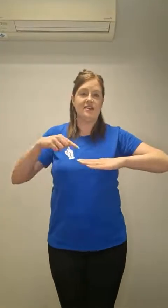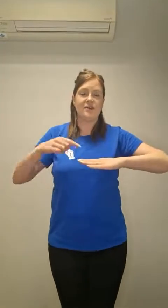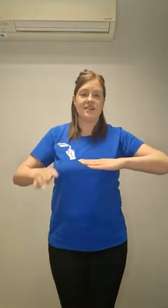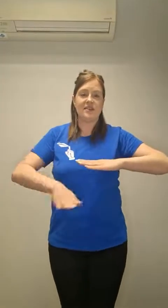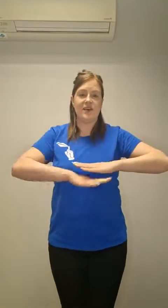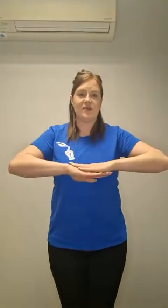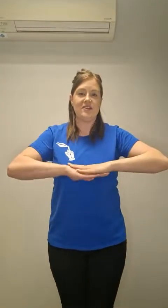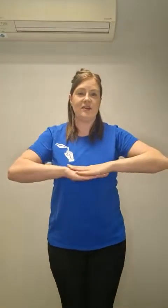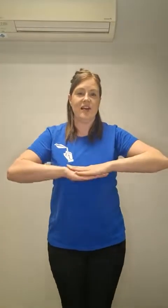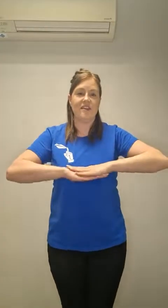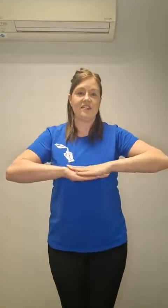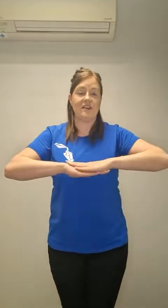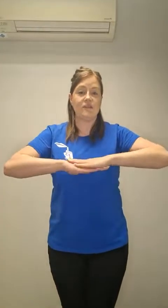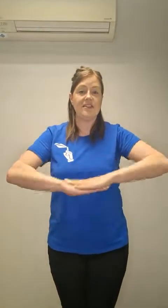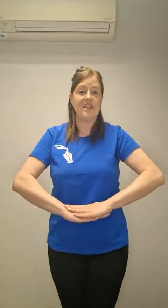our sign window, like in the sign for sit.